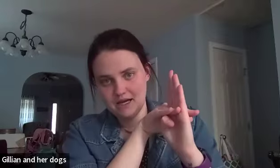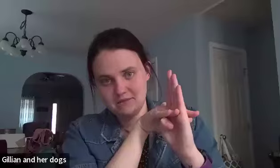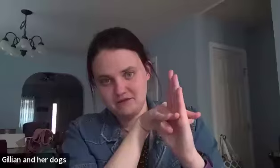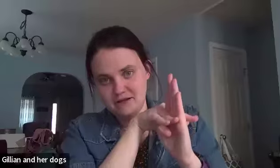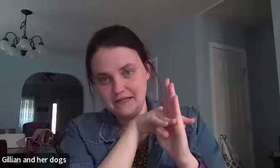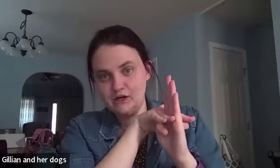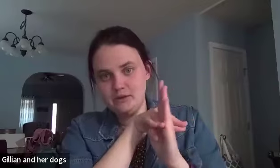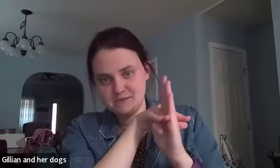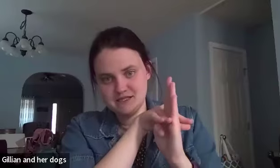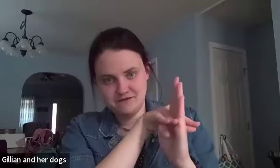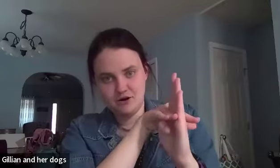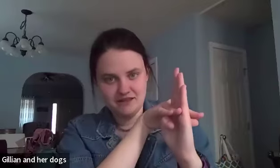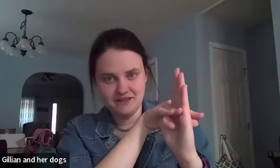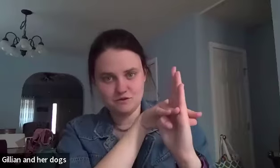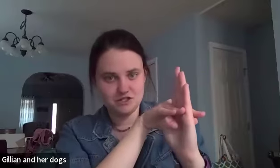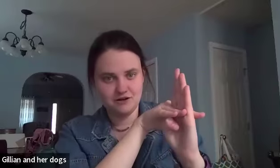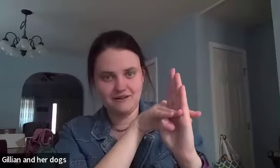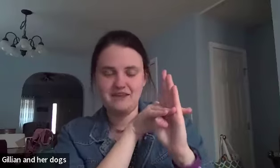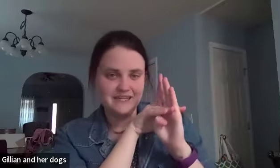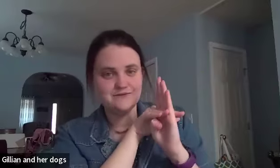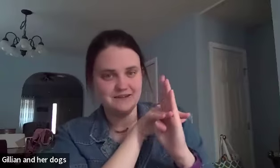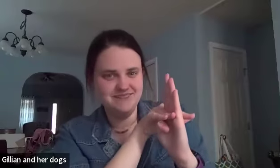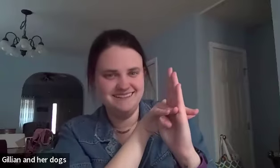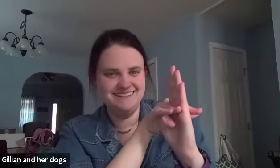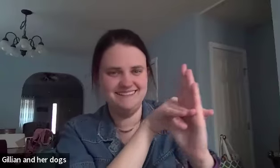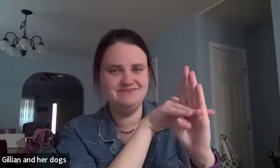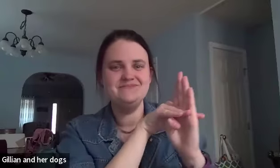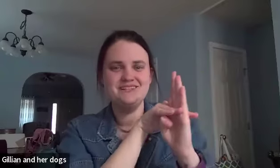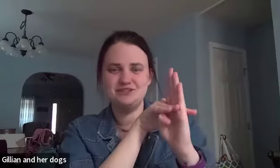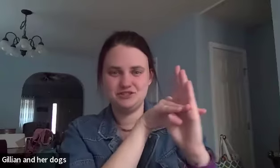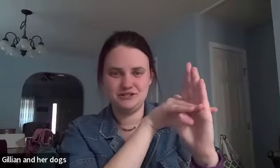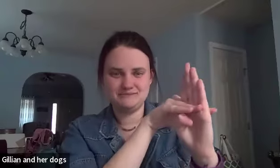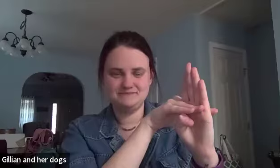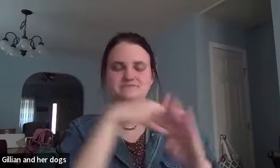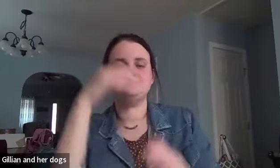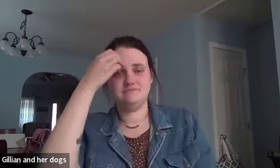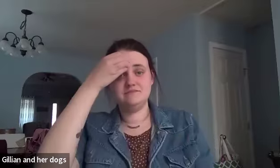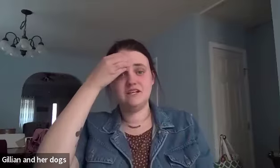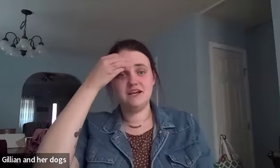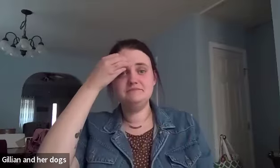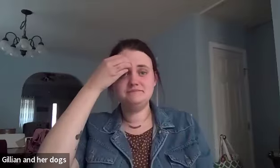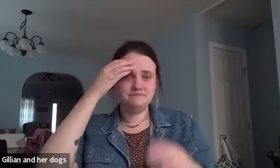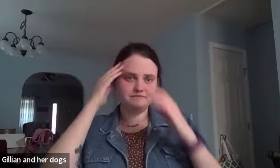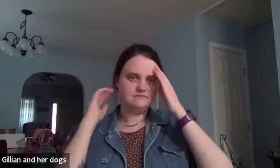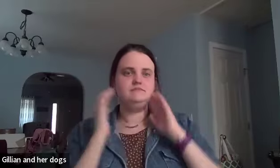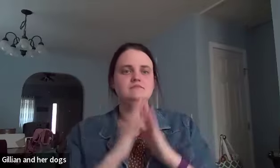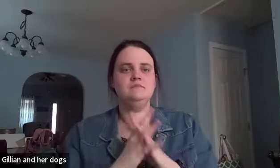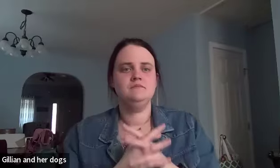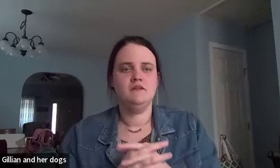I can be a little bit specific on my things with shark. I think it's fun. So shark. Okay.